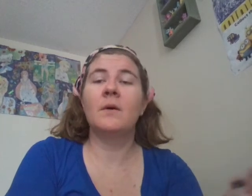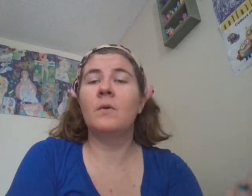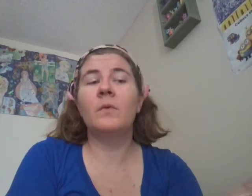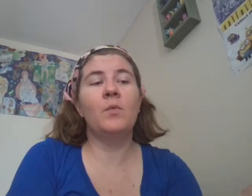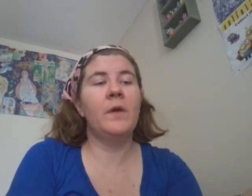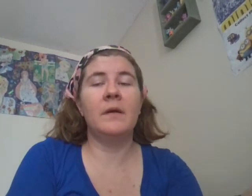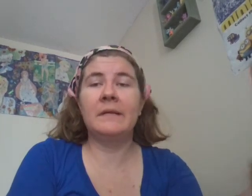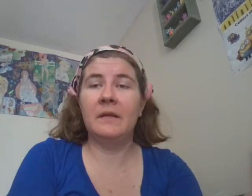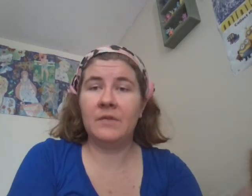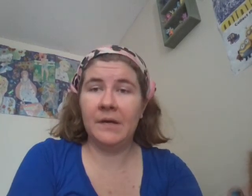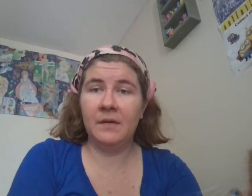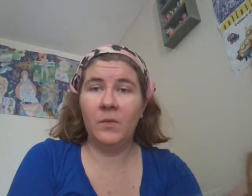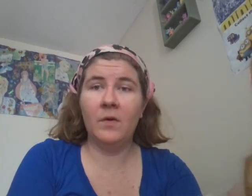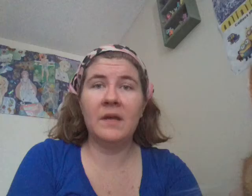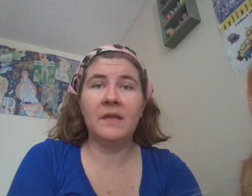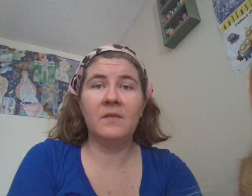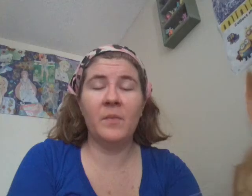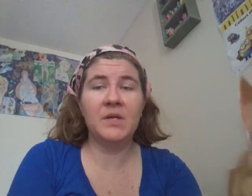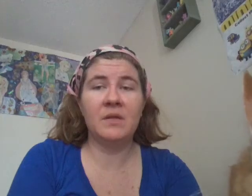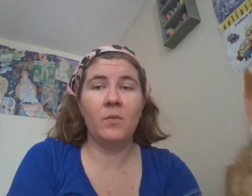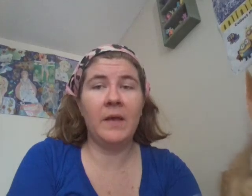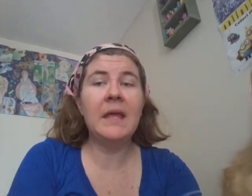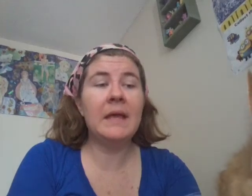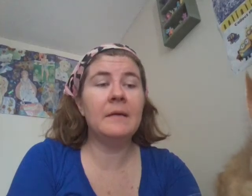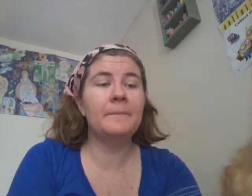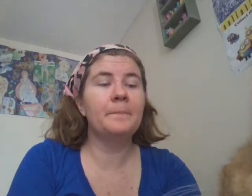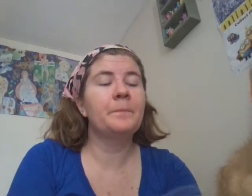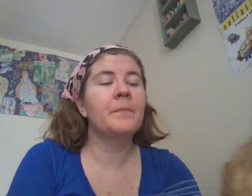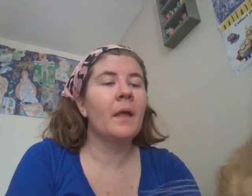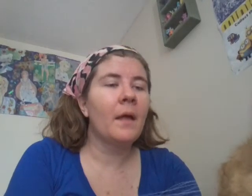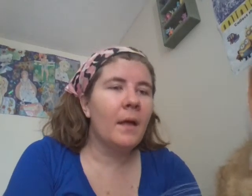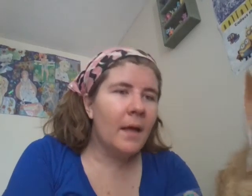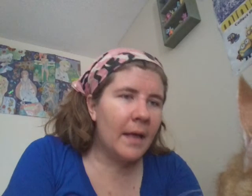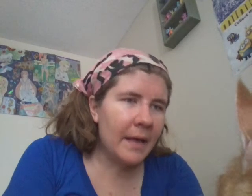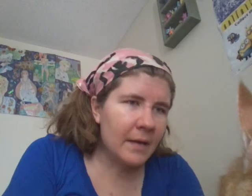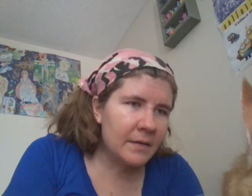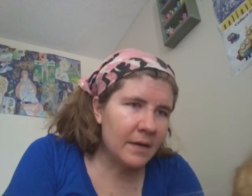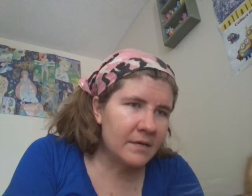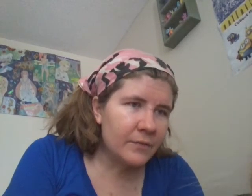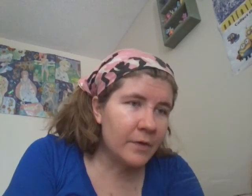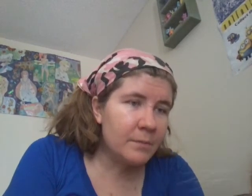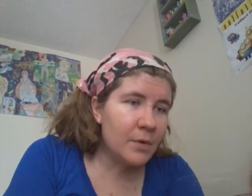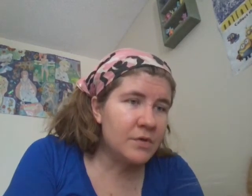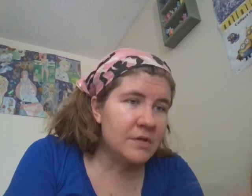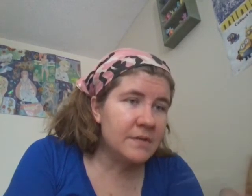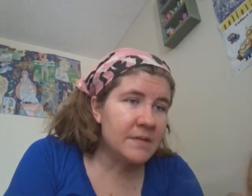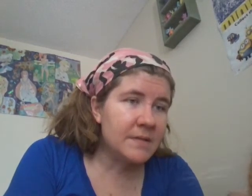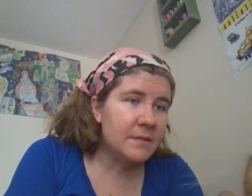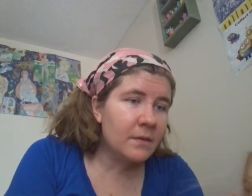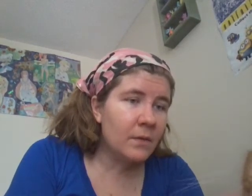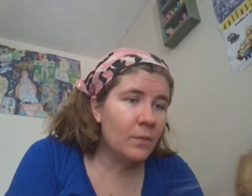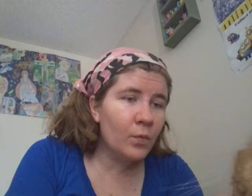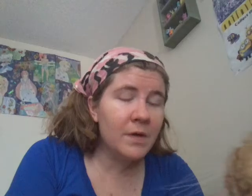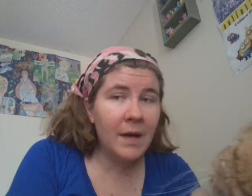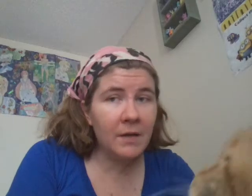So, we are easily distracted. We don't get the information that we need. And as for emotions, we're not